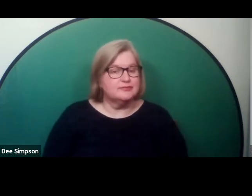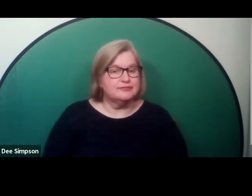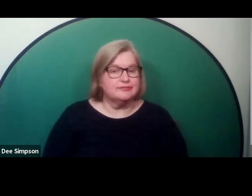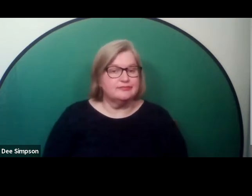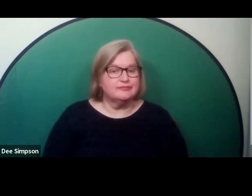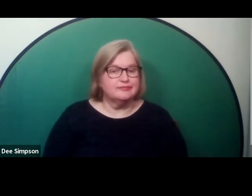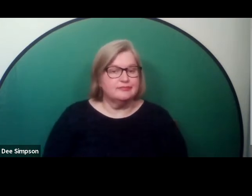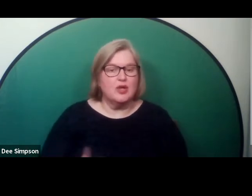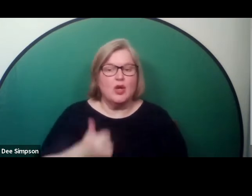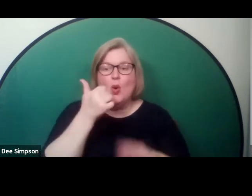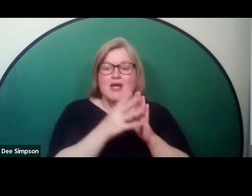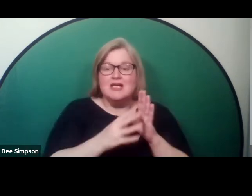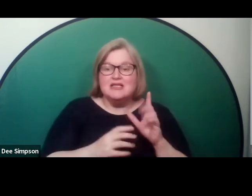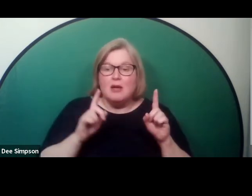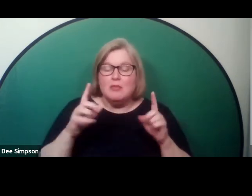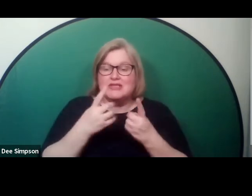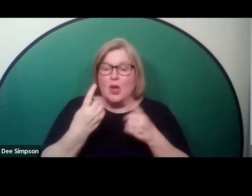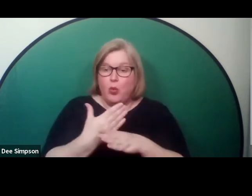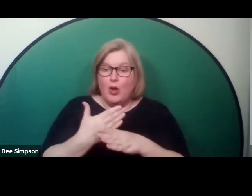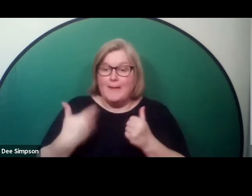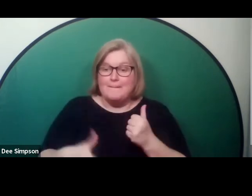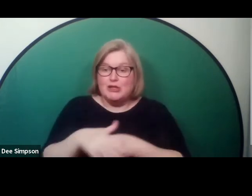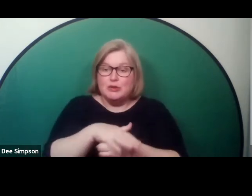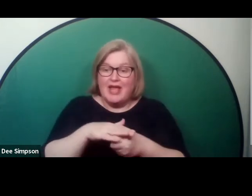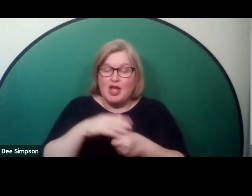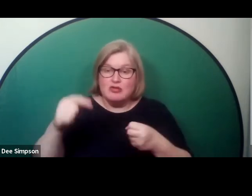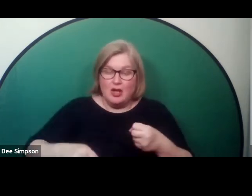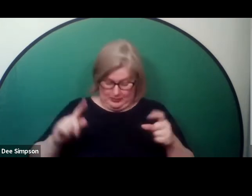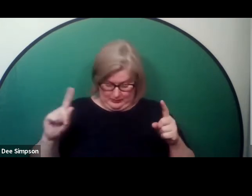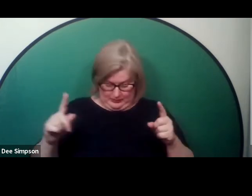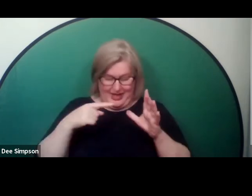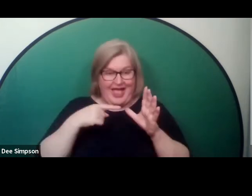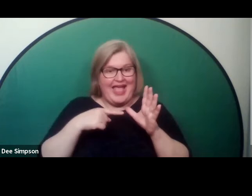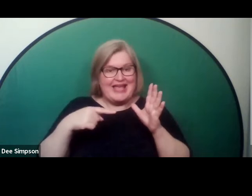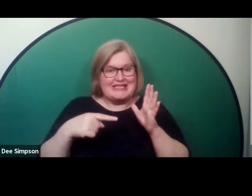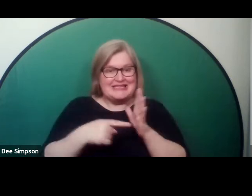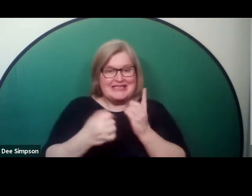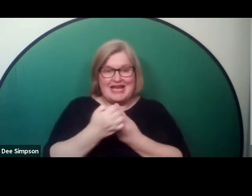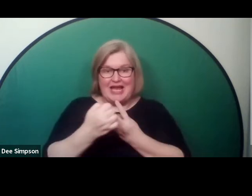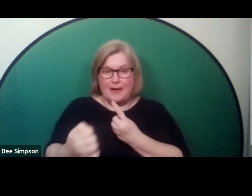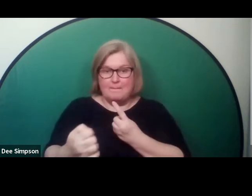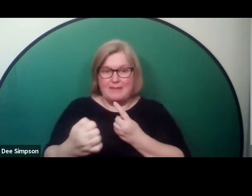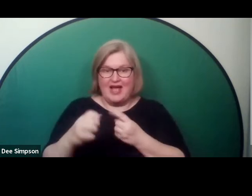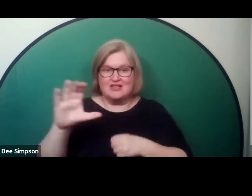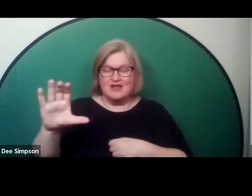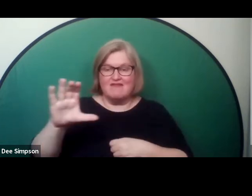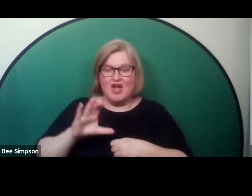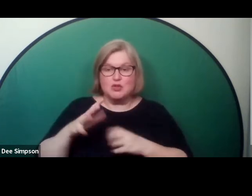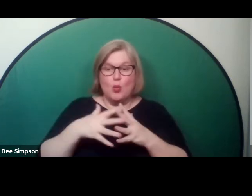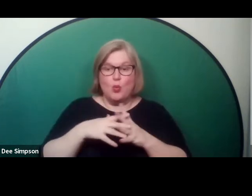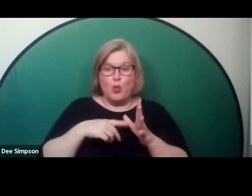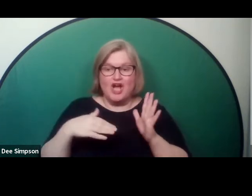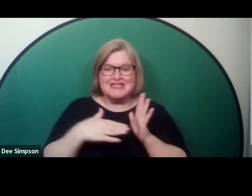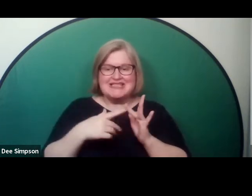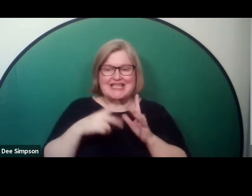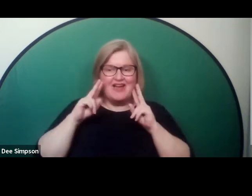So one example of some work that we're doing in this area with the AT Impact Fund is with Wazi Vision. So